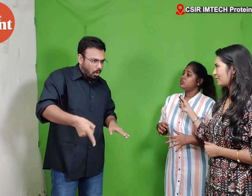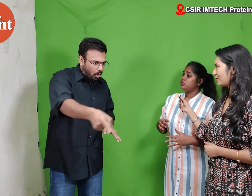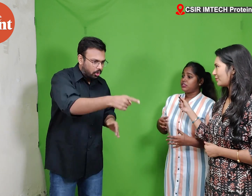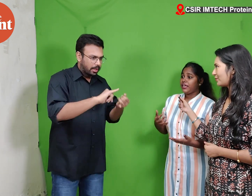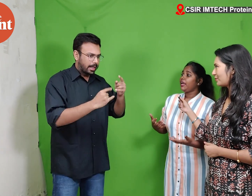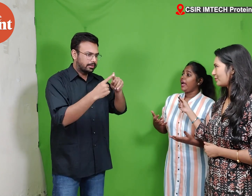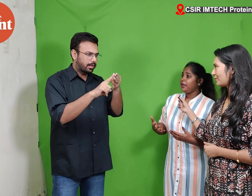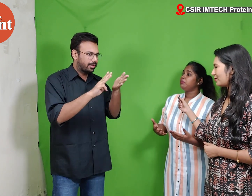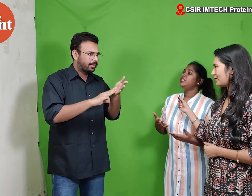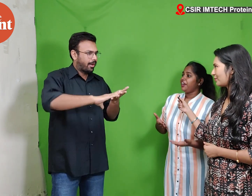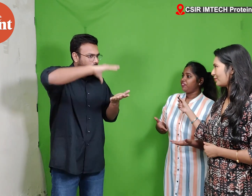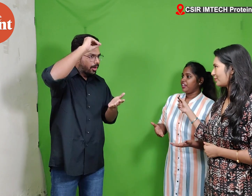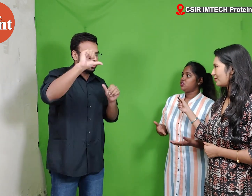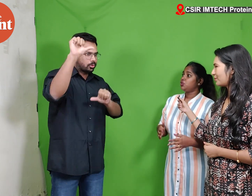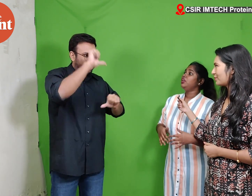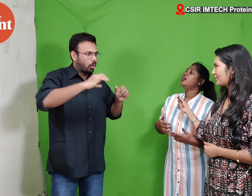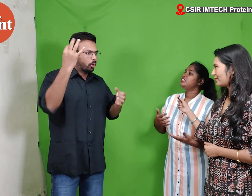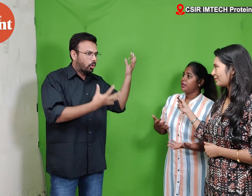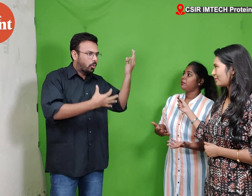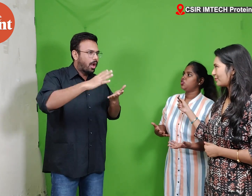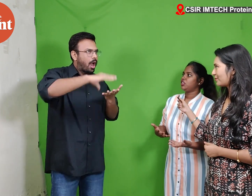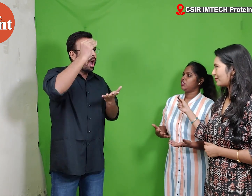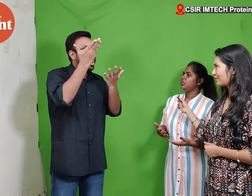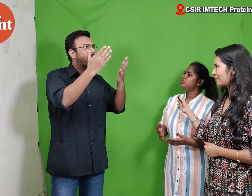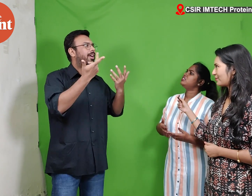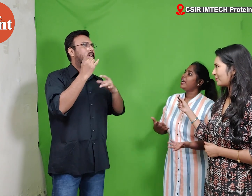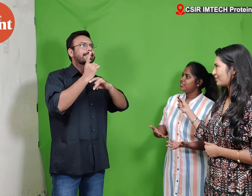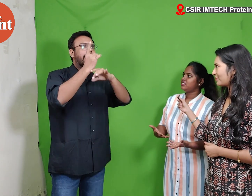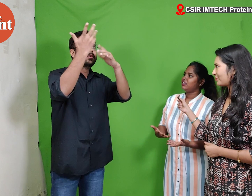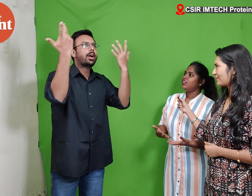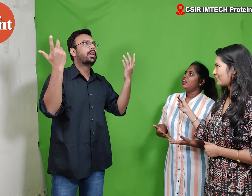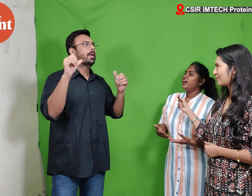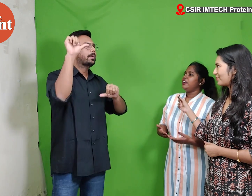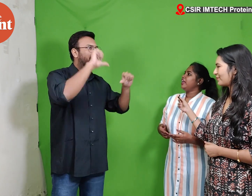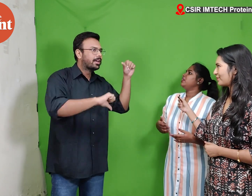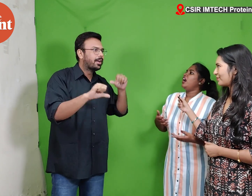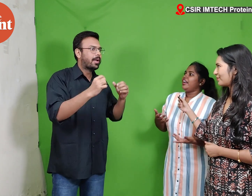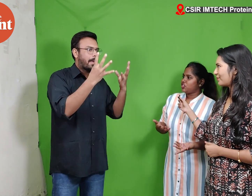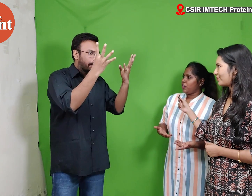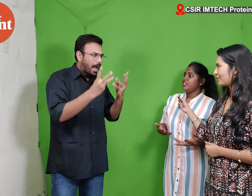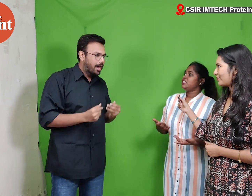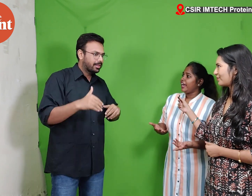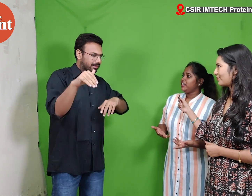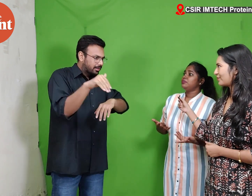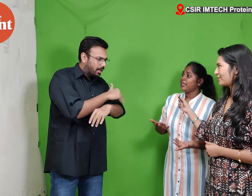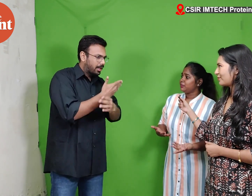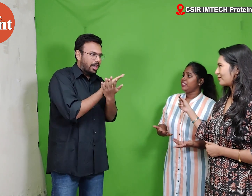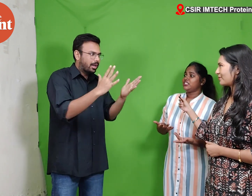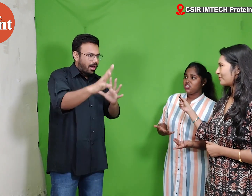to deaf students. We encourage them to learn science, mathematics, engineering and more. I want to give